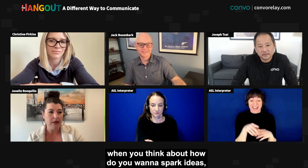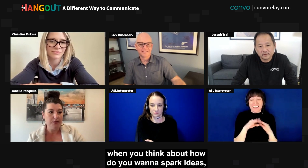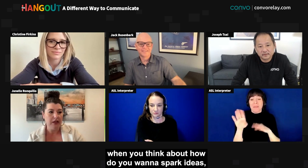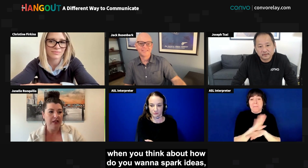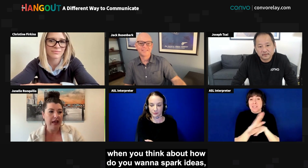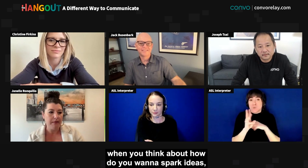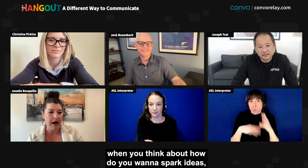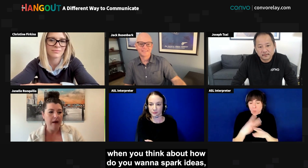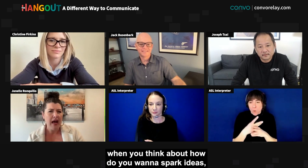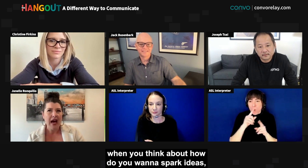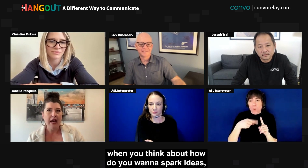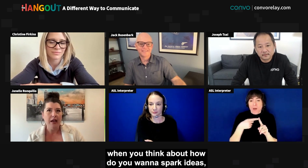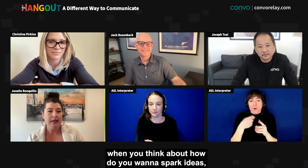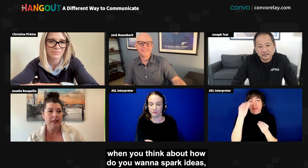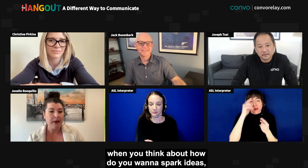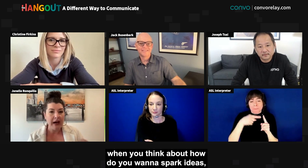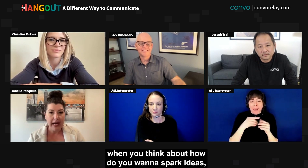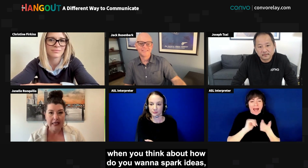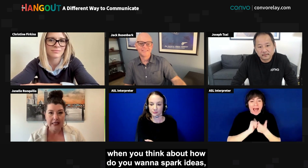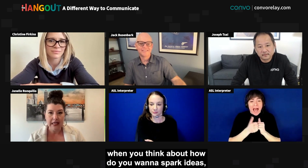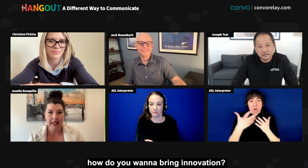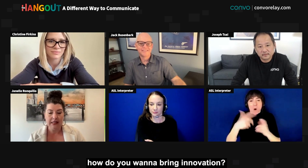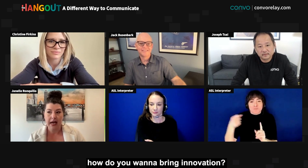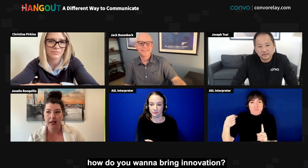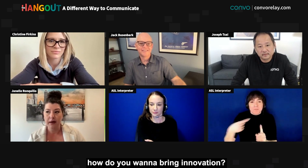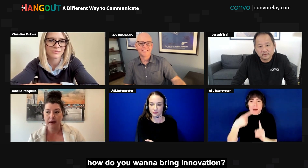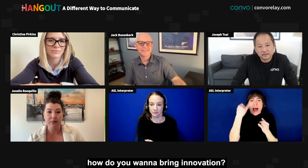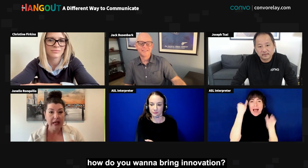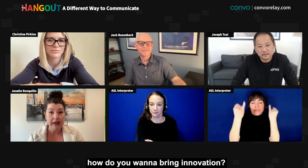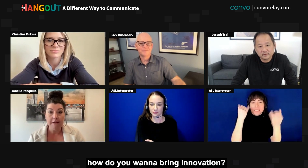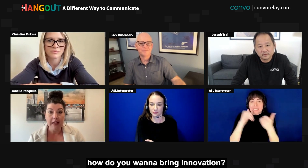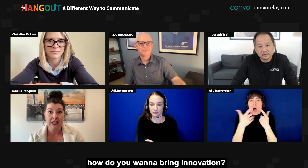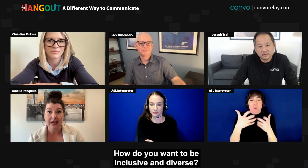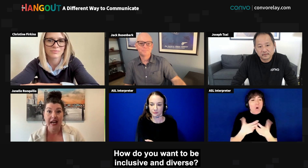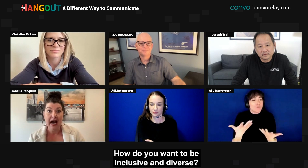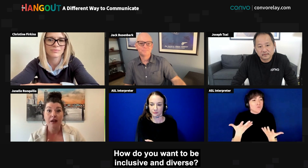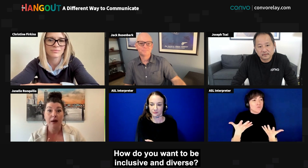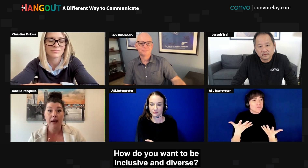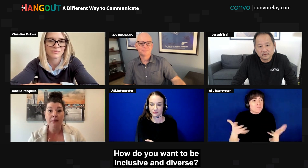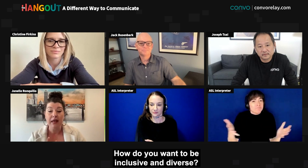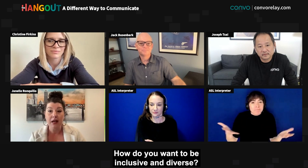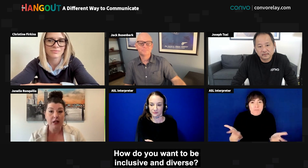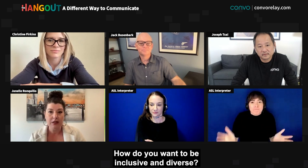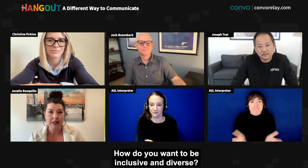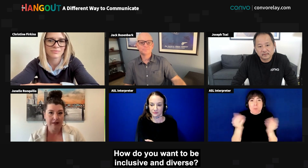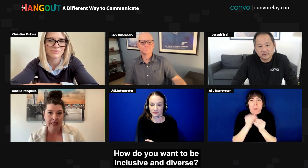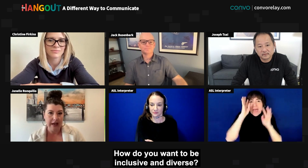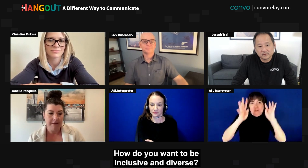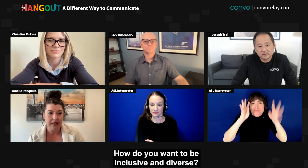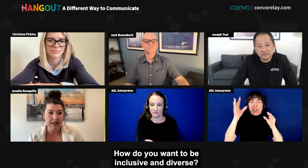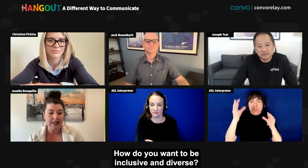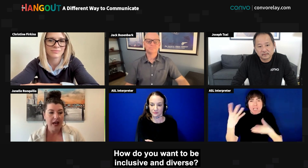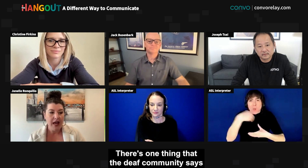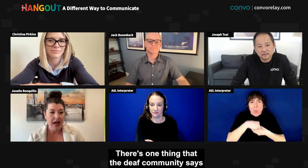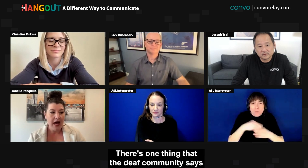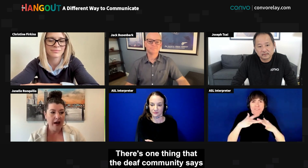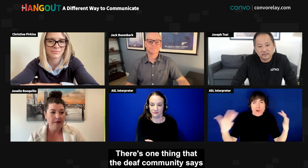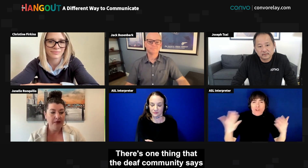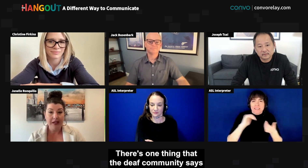when you think about how do you want to spark ideas? How do you want to bring innovation? How do you want to be inclusive and diverse? There's